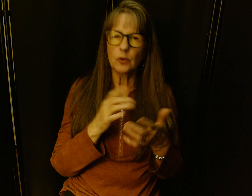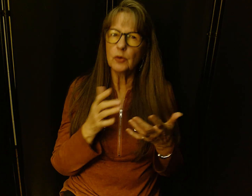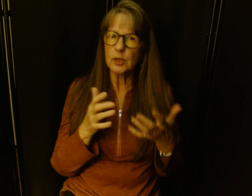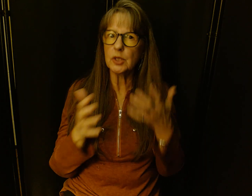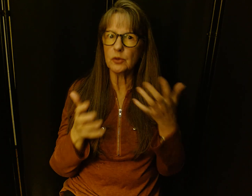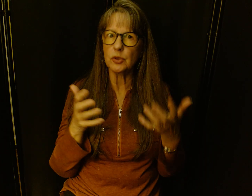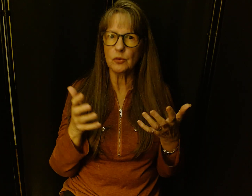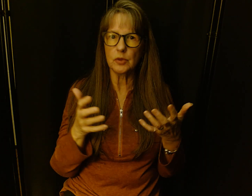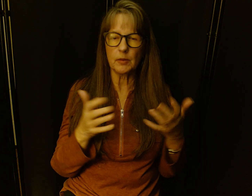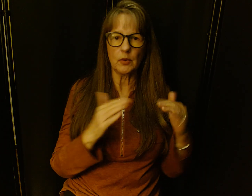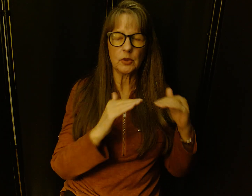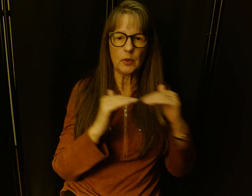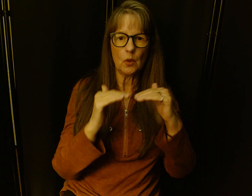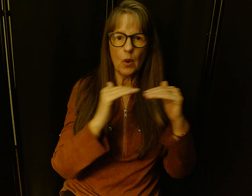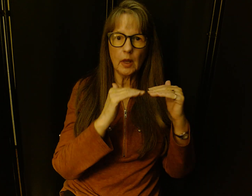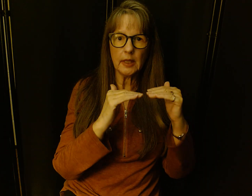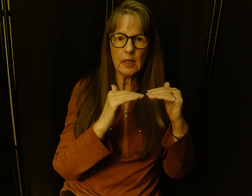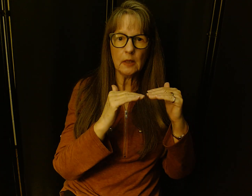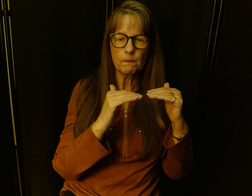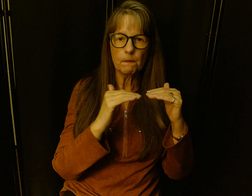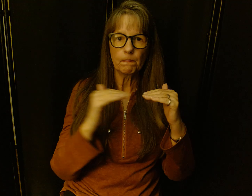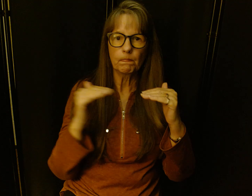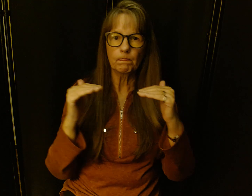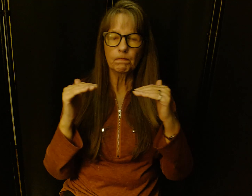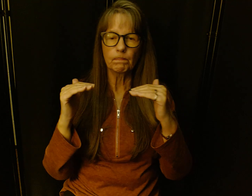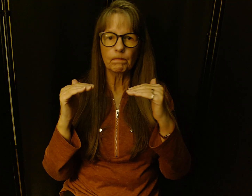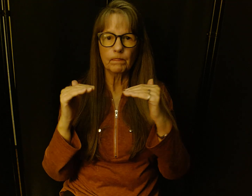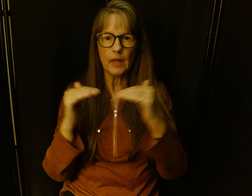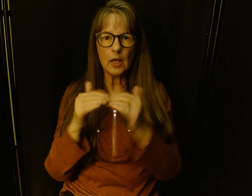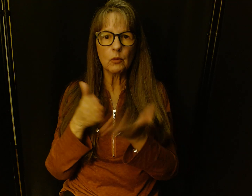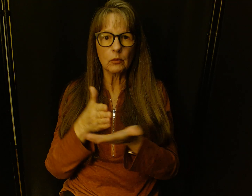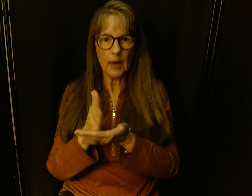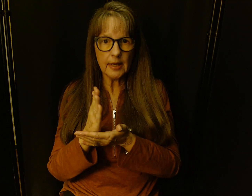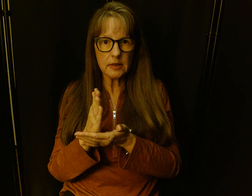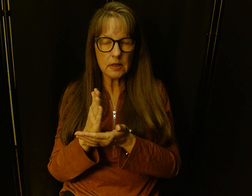can still do some of those. So equality, equal rights,